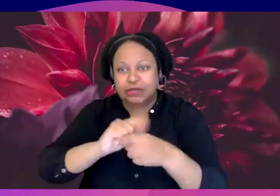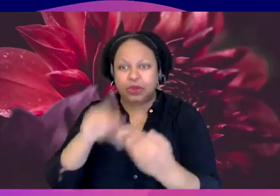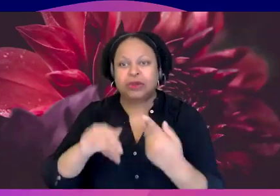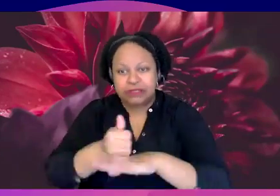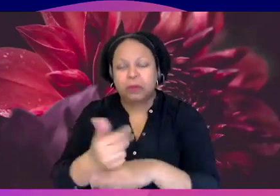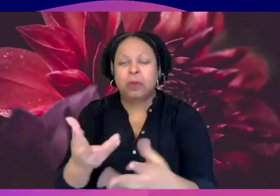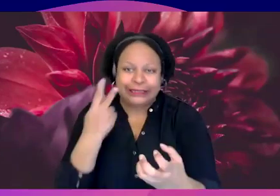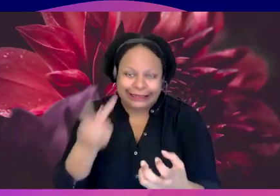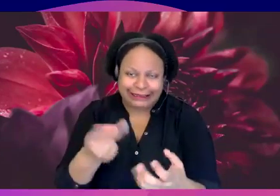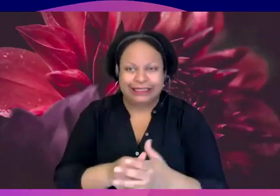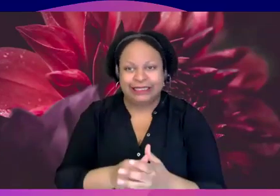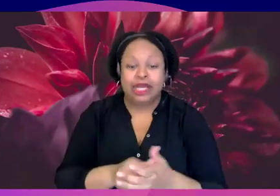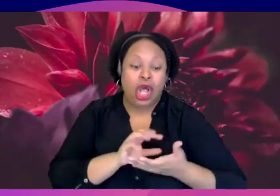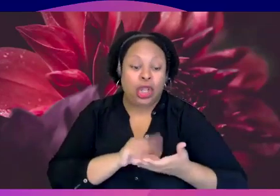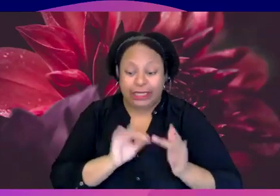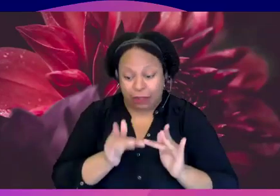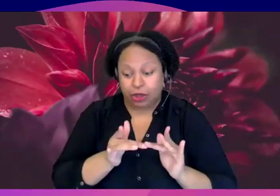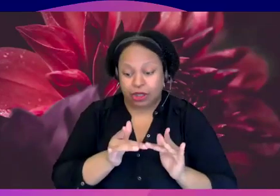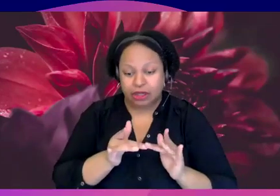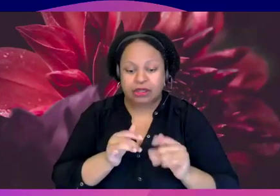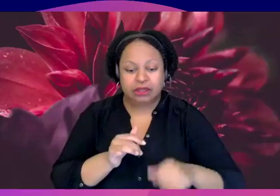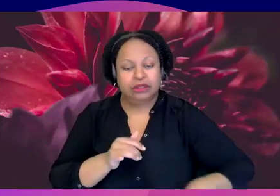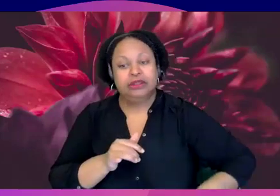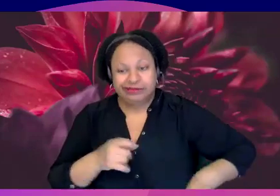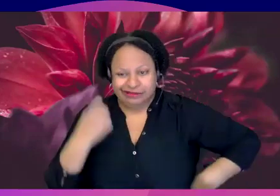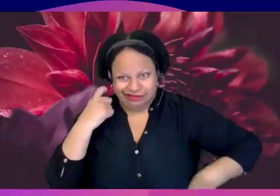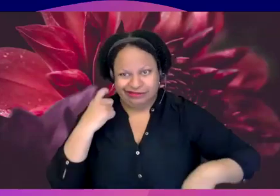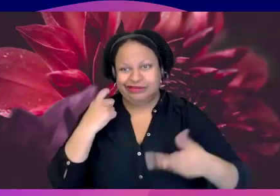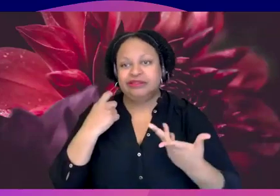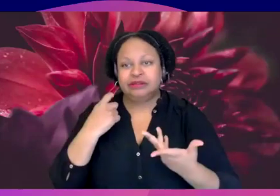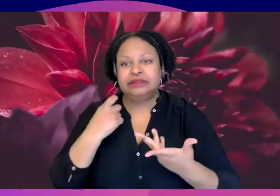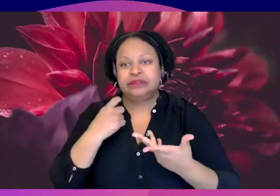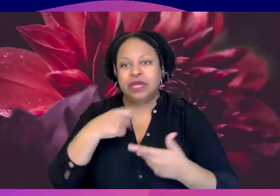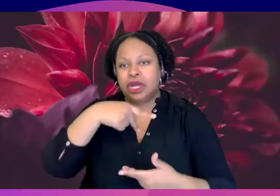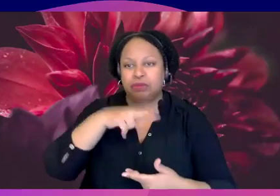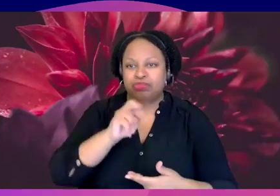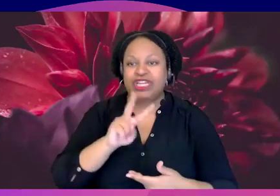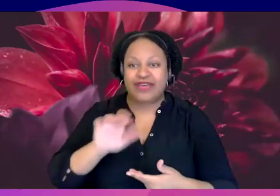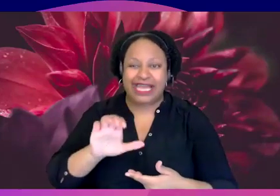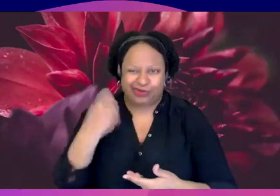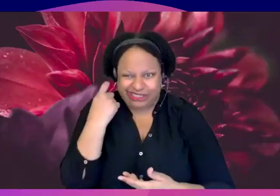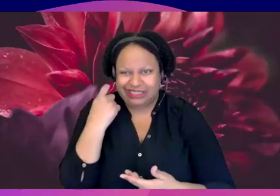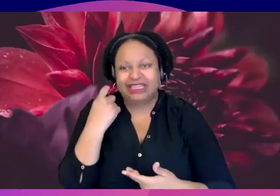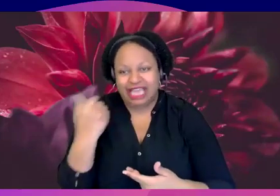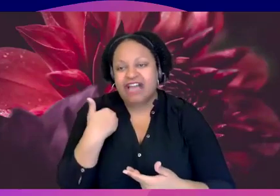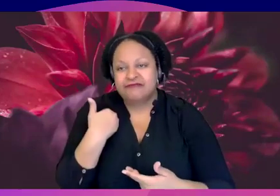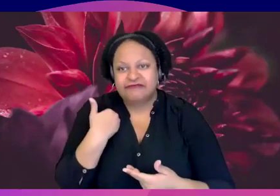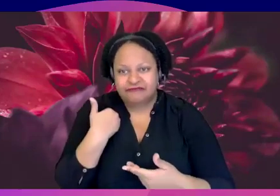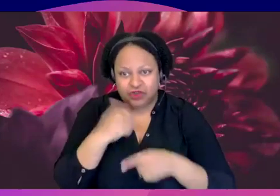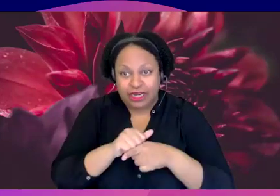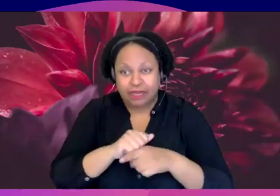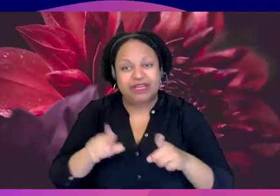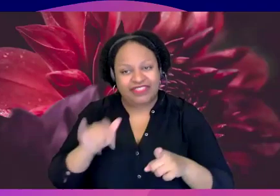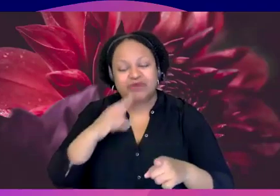think the Learning Network or CREVAC has recently come out with one. But things like that, I think, would be really, really valuable